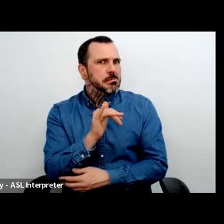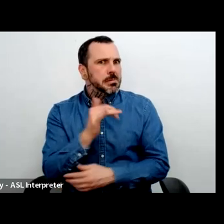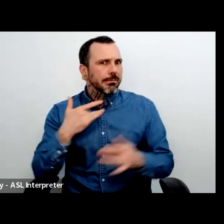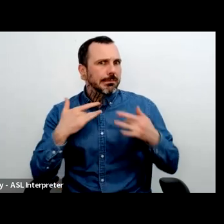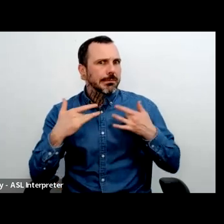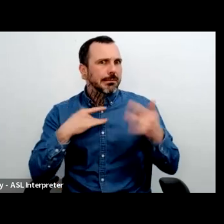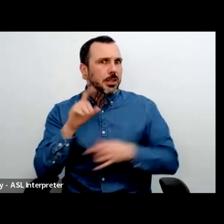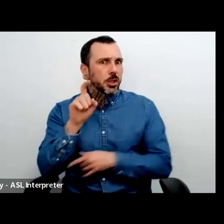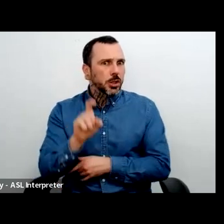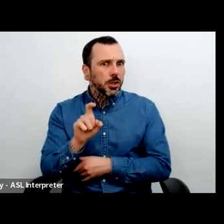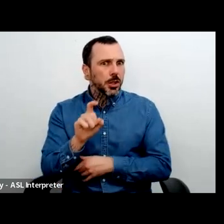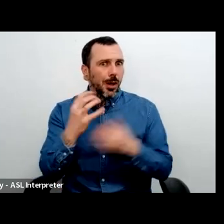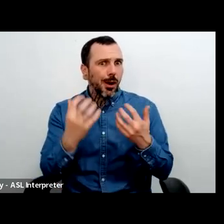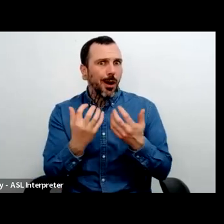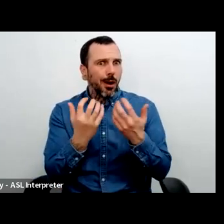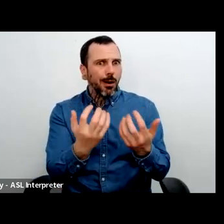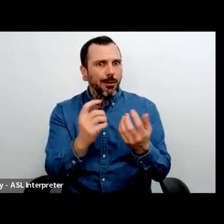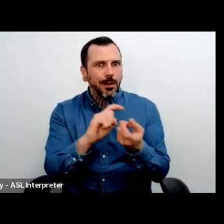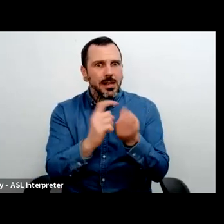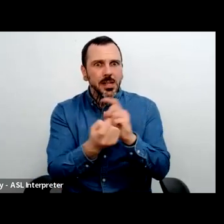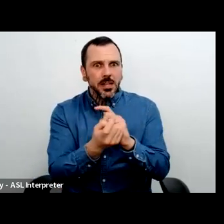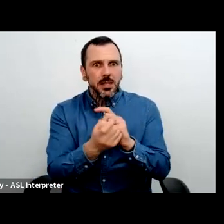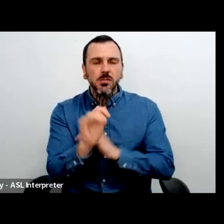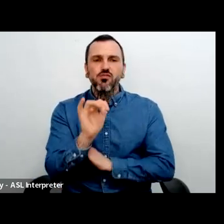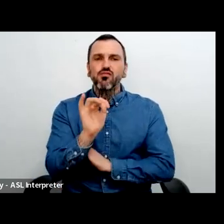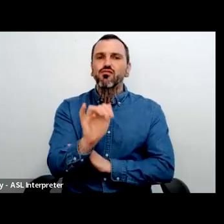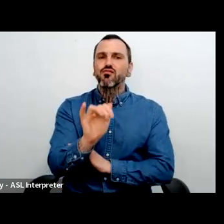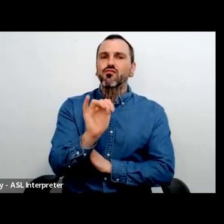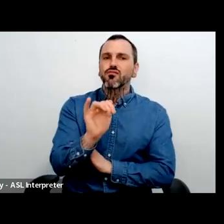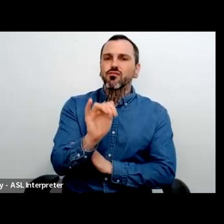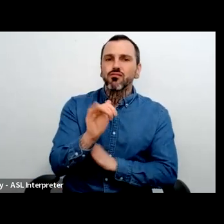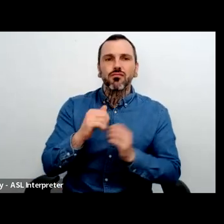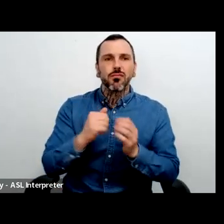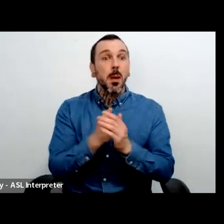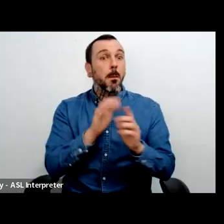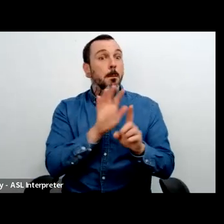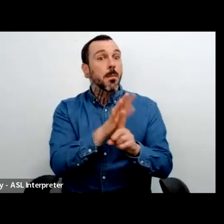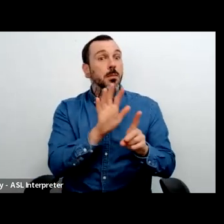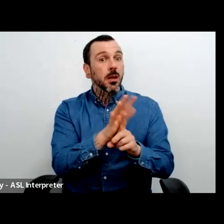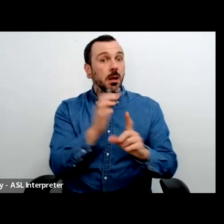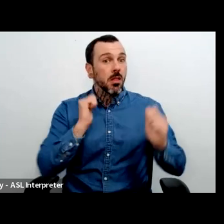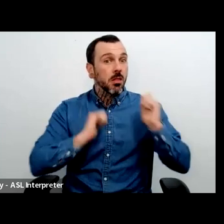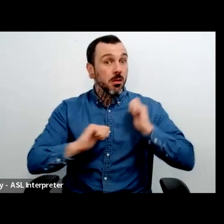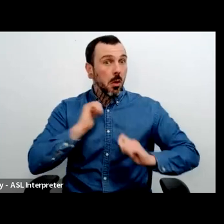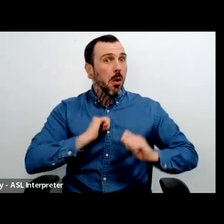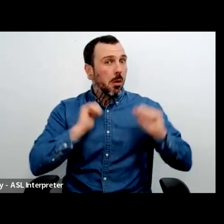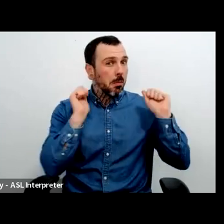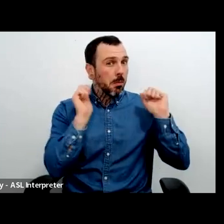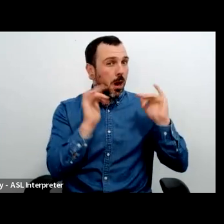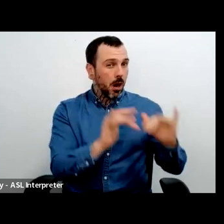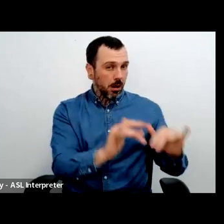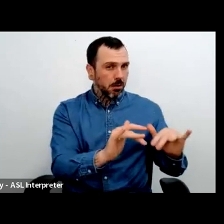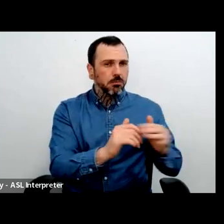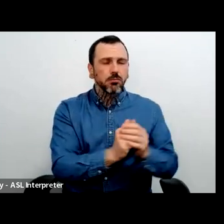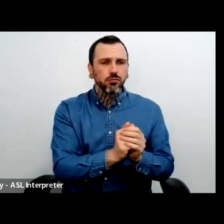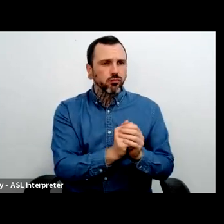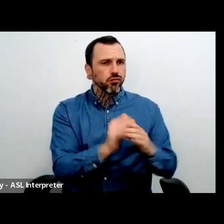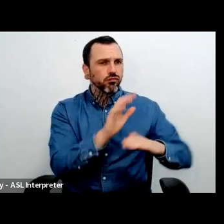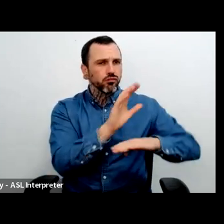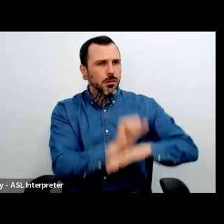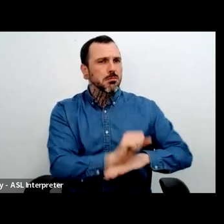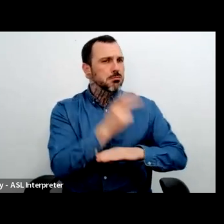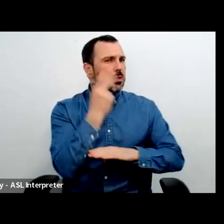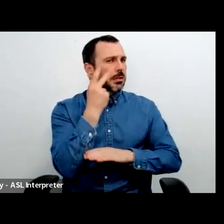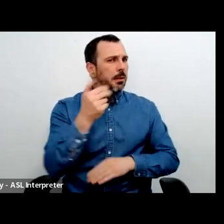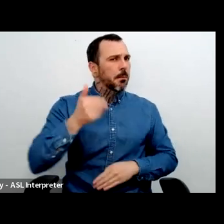saying the populist stuff. People are coming to see the populist stuff. People are coming to see the familiar stuff, the